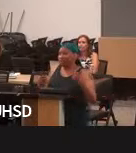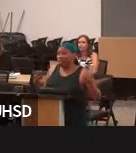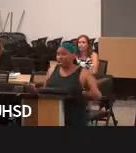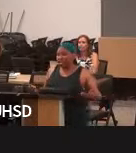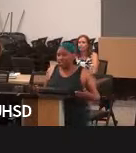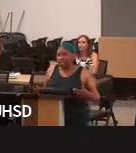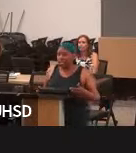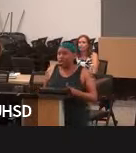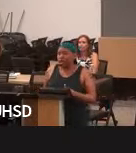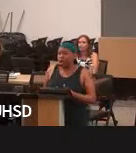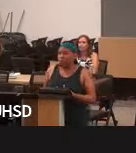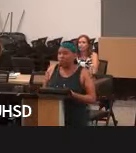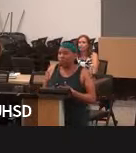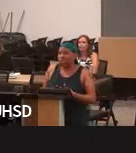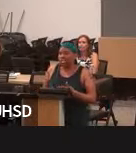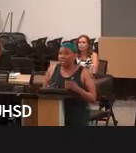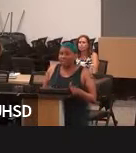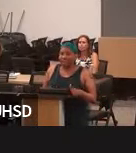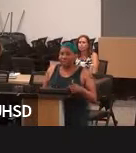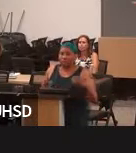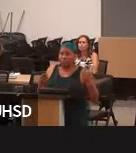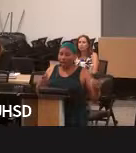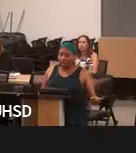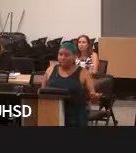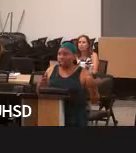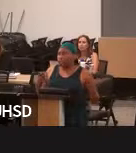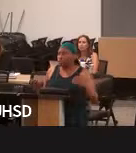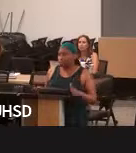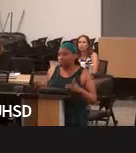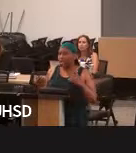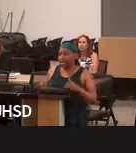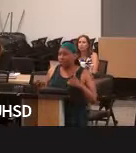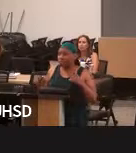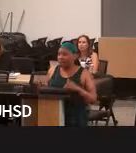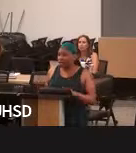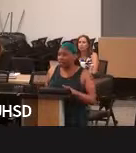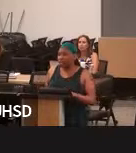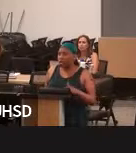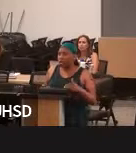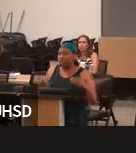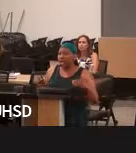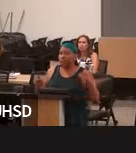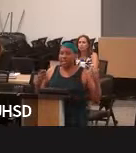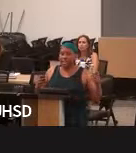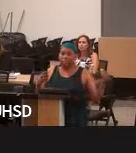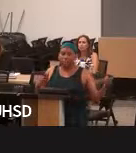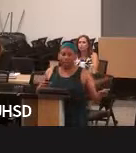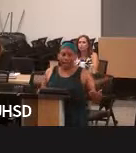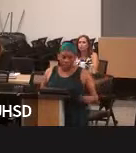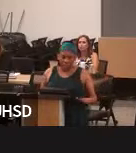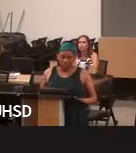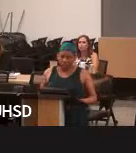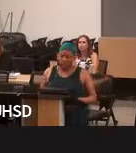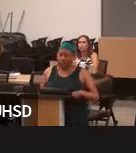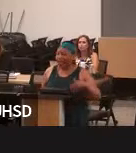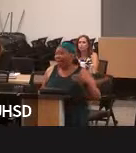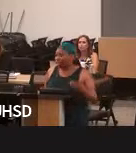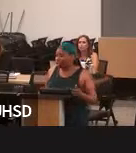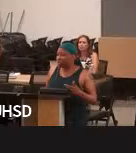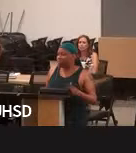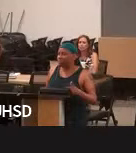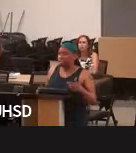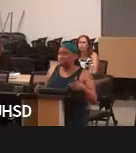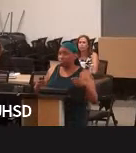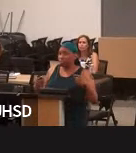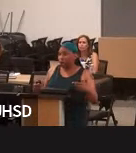about anti-Blackness, one does not have to be white to contribute to anti-Blackness or adopt anti-Black attitudes. And I